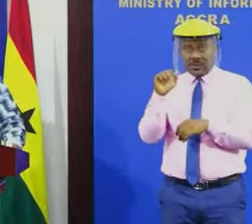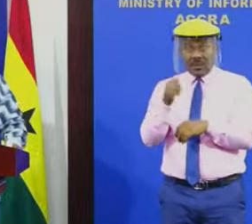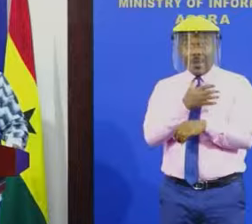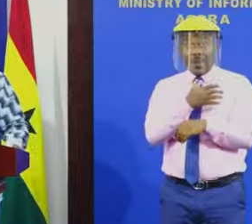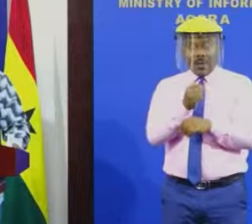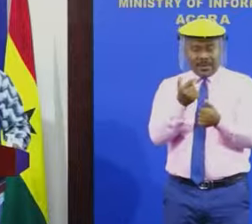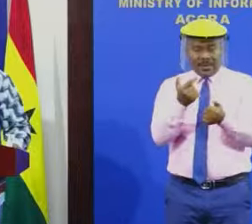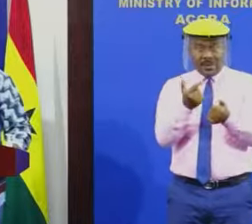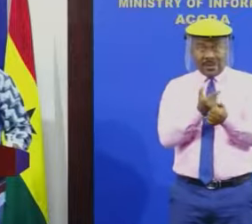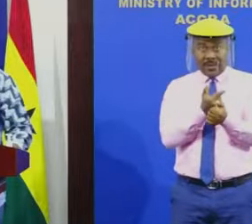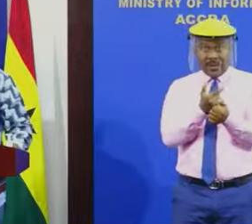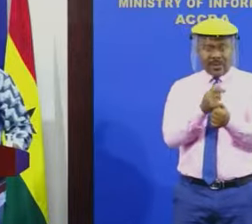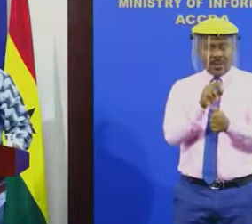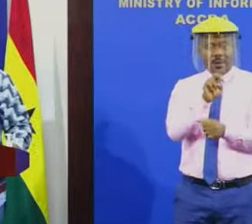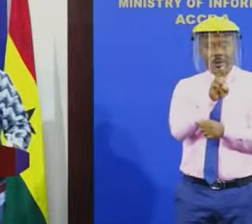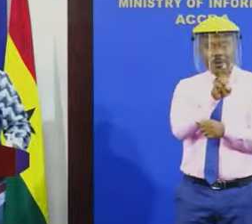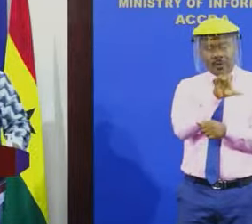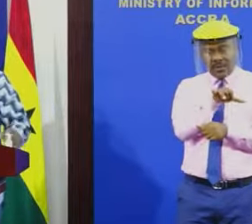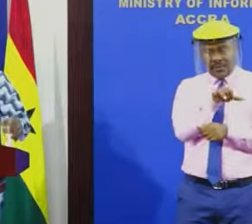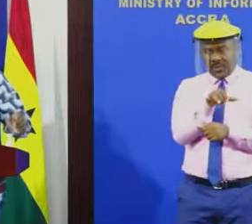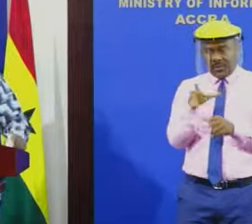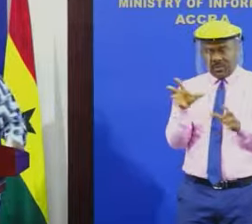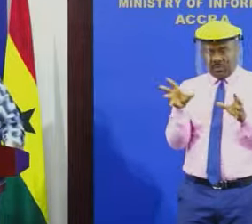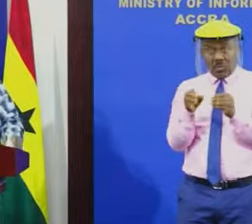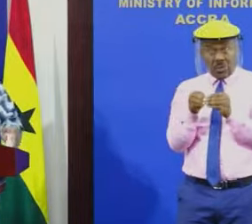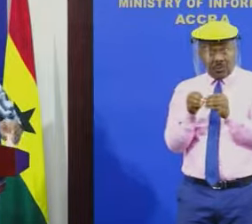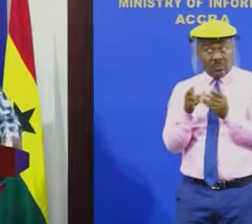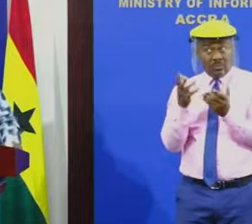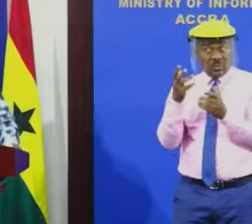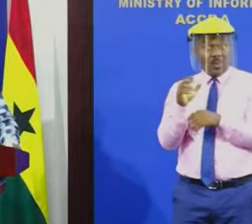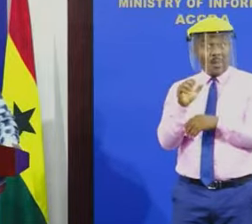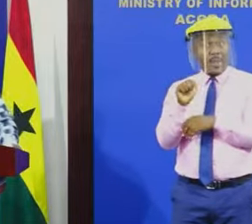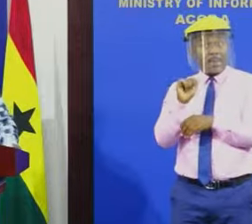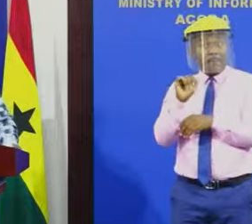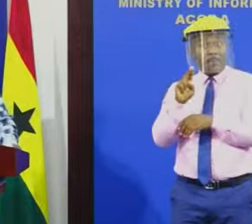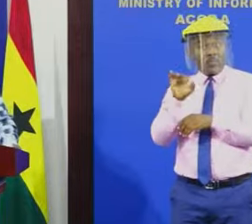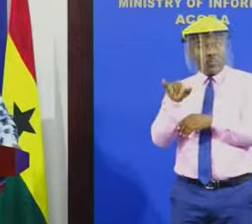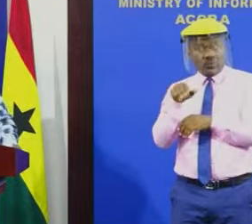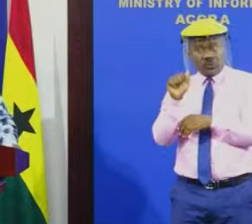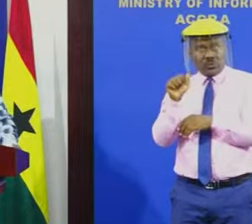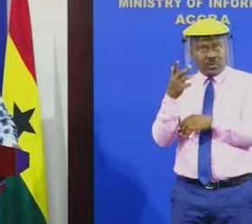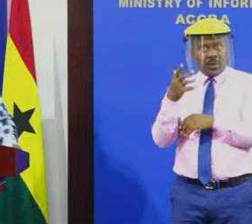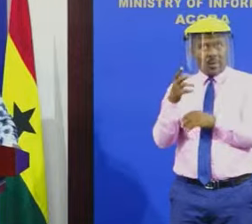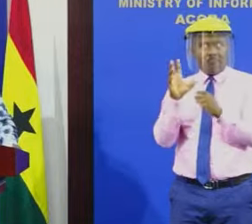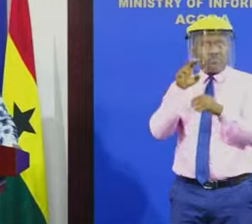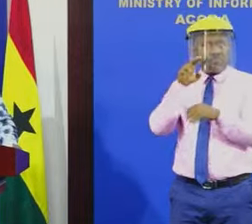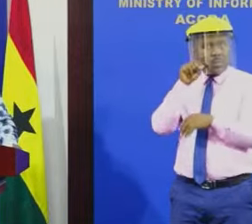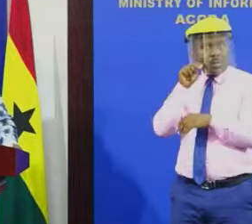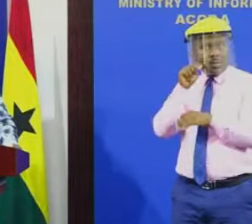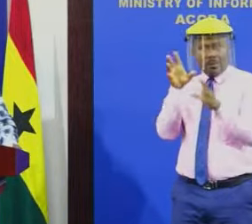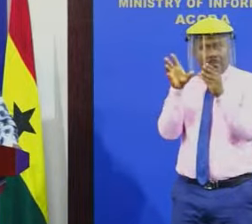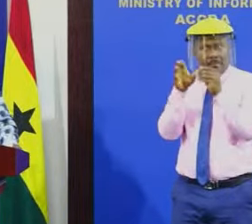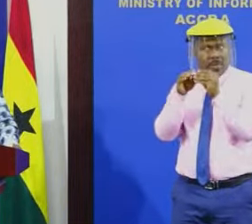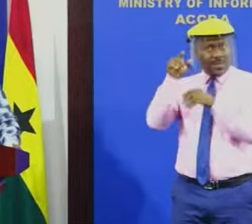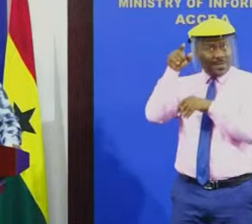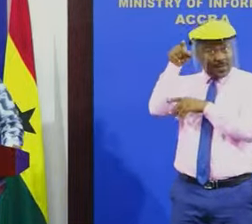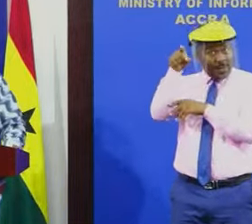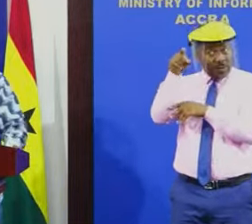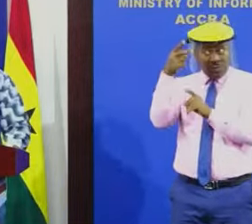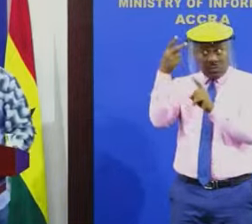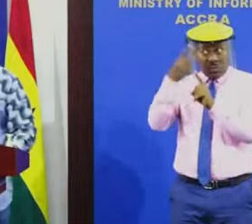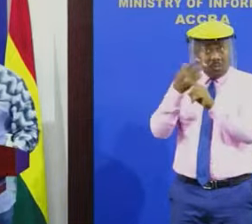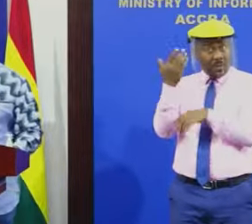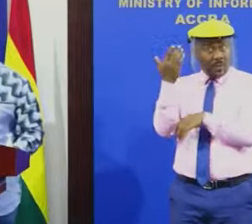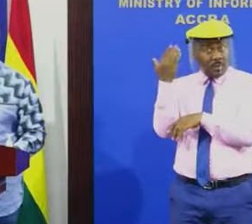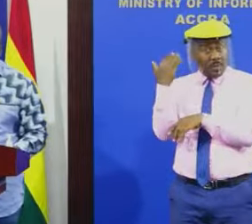held a meeting with our Nigerian counterparts in Abuja about 2 months ago. And this meeting was actually at the